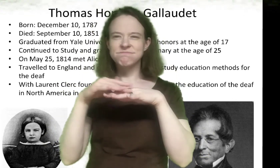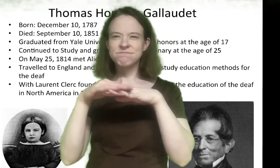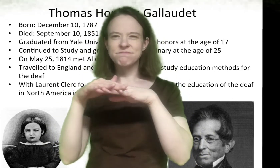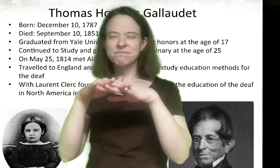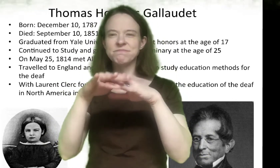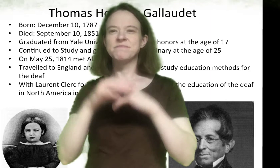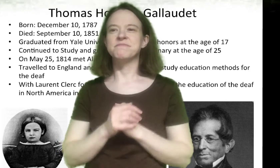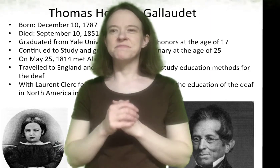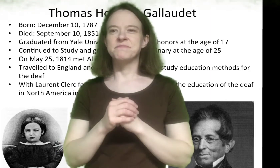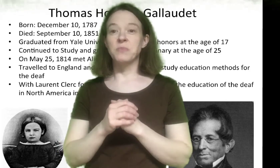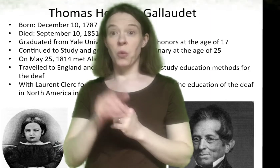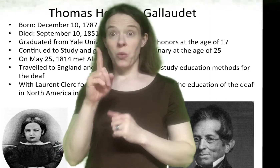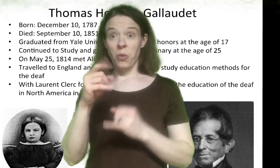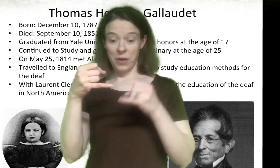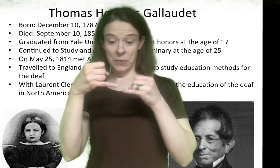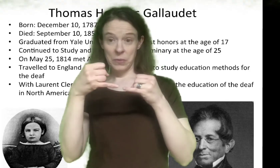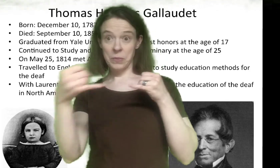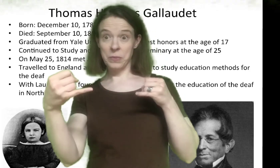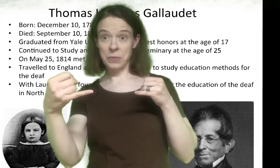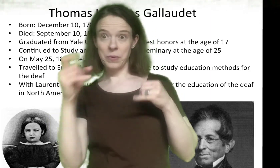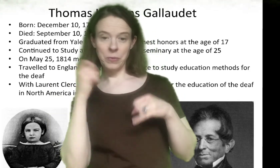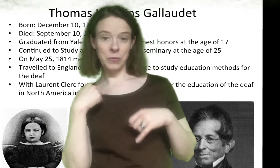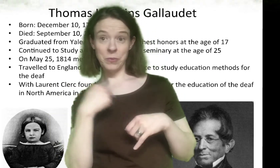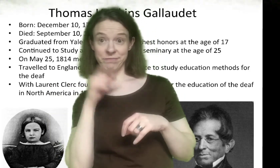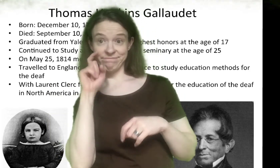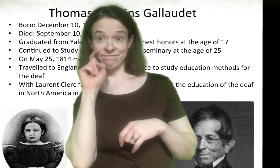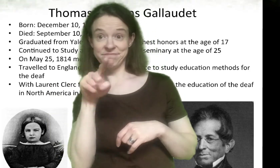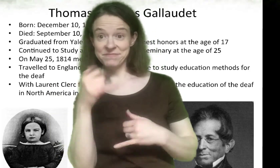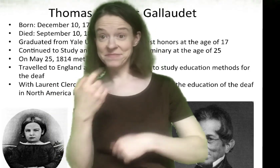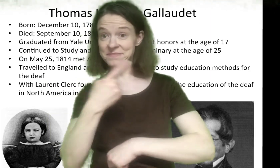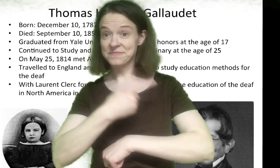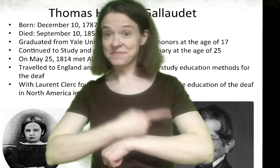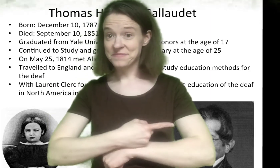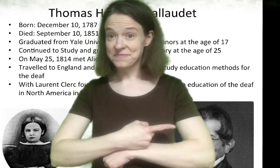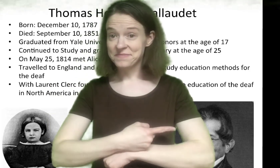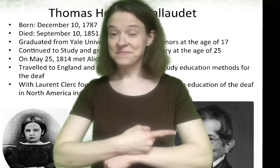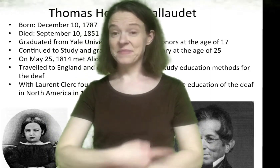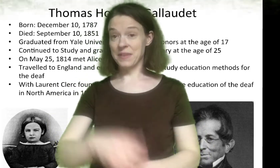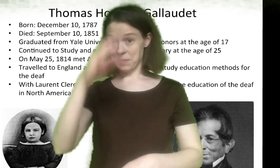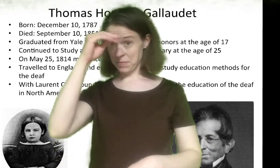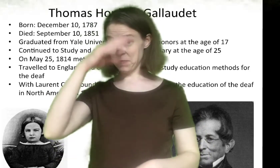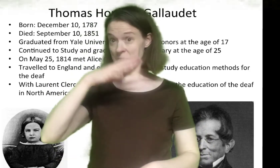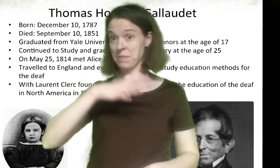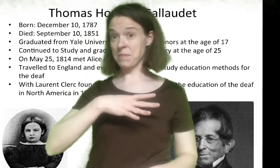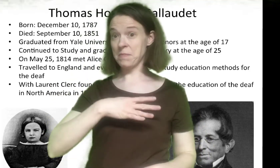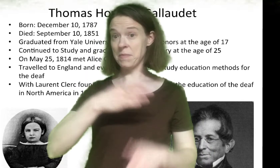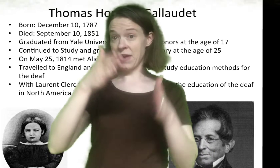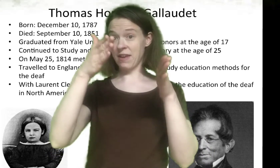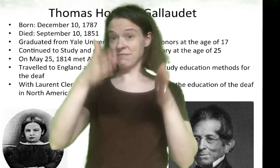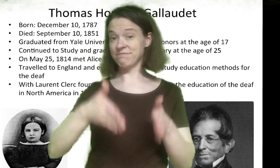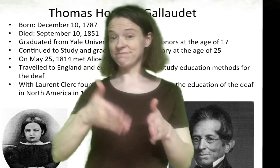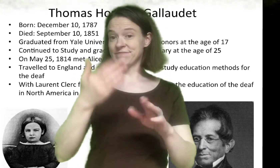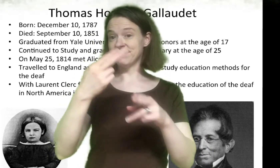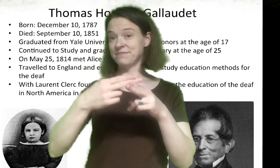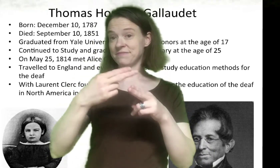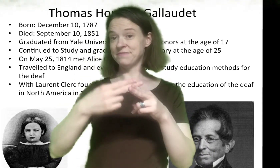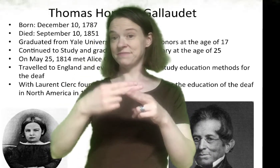artistic tapestry. One of the threads that we will pay attention to today is a man named